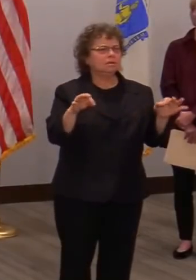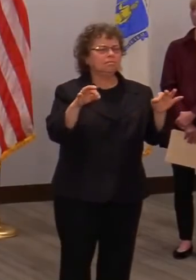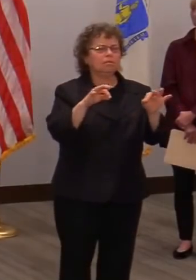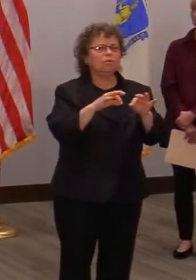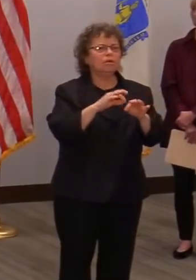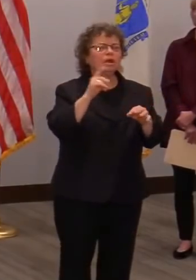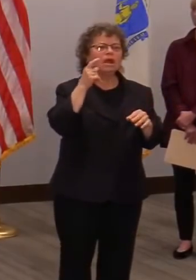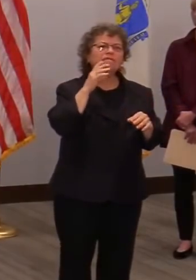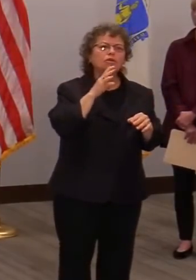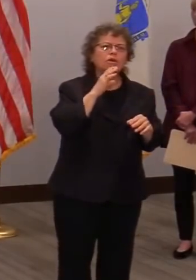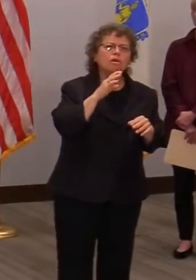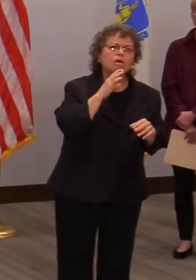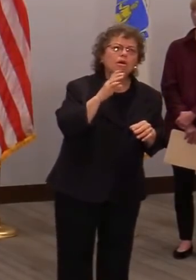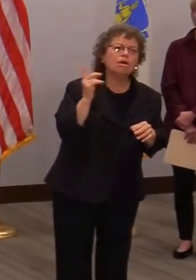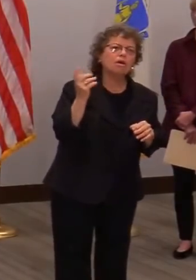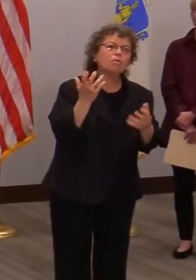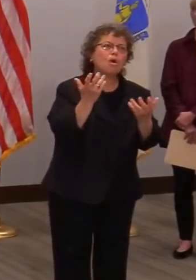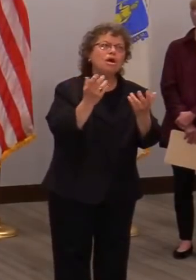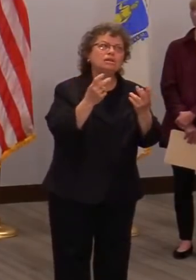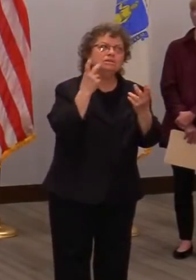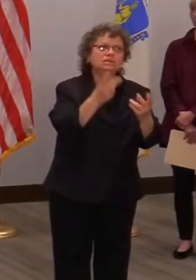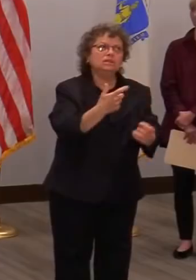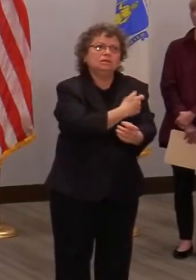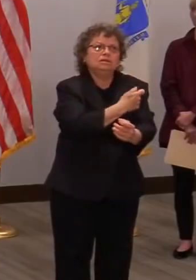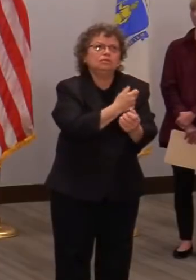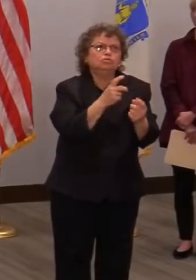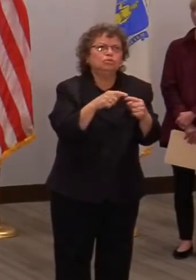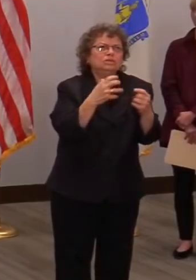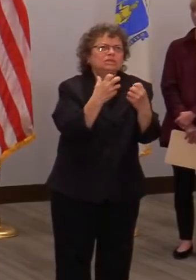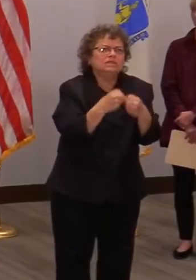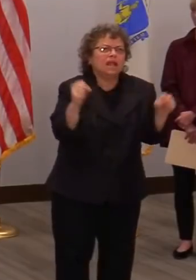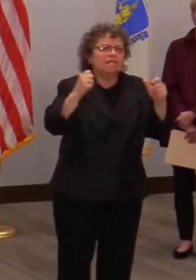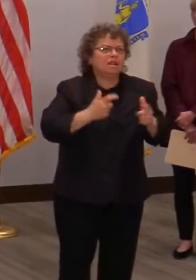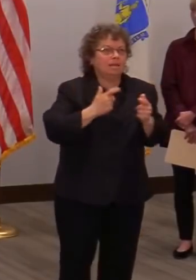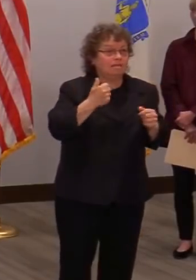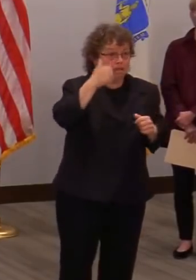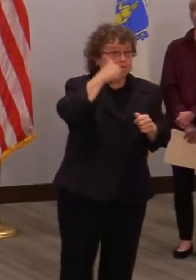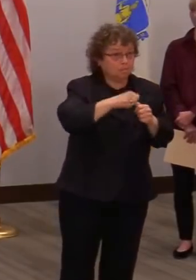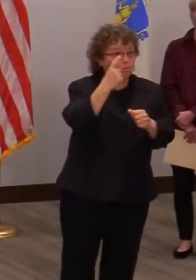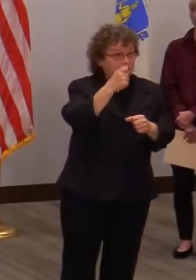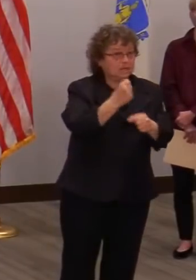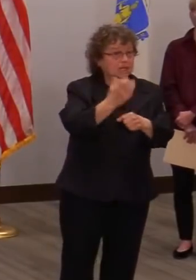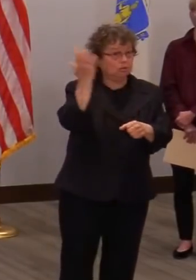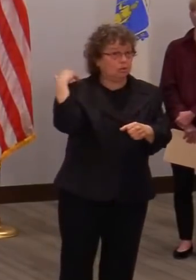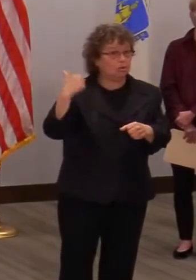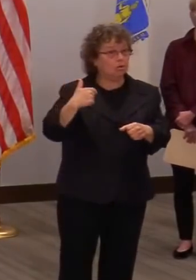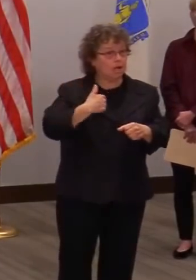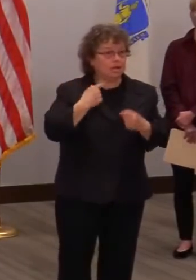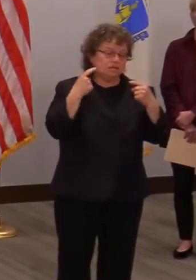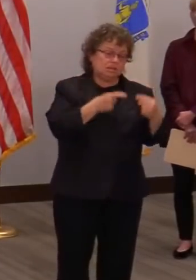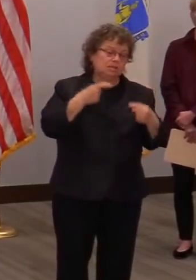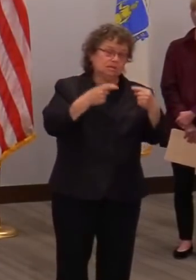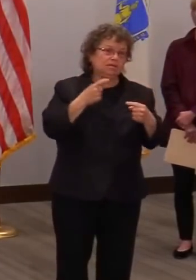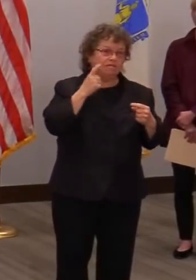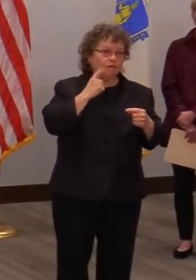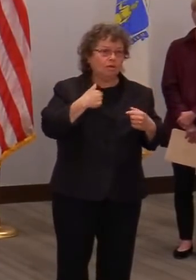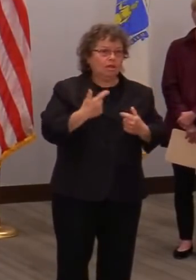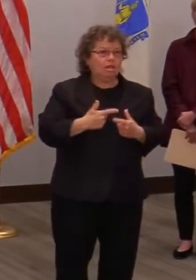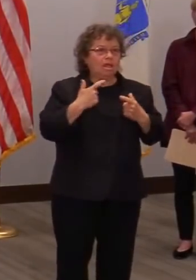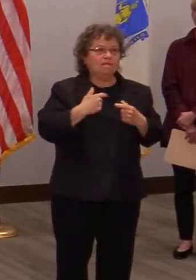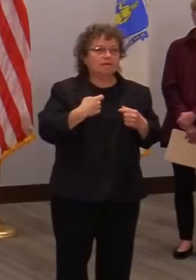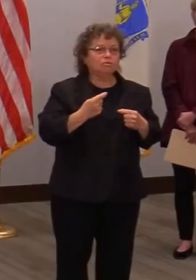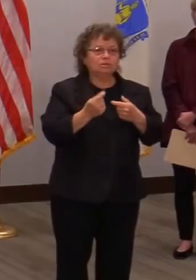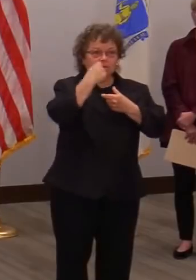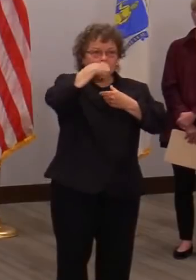lives. I remember it was a year ago, what a difference a year makes, that I was fighting for my life when I was on a ventilator for 12